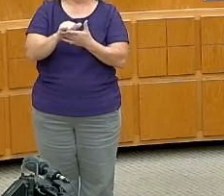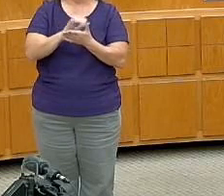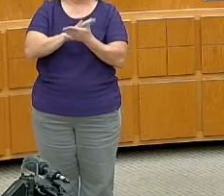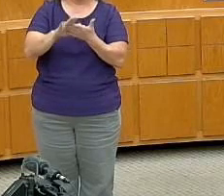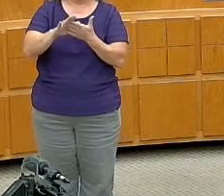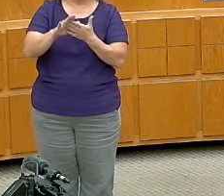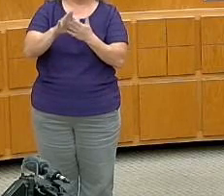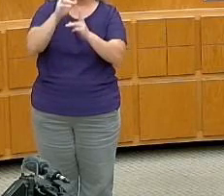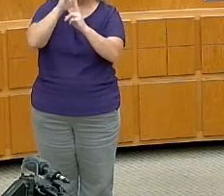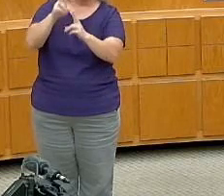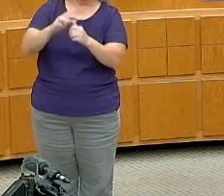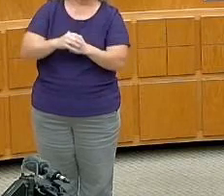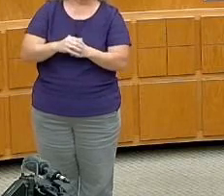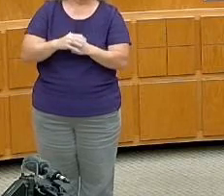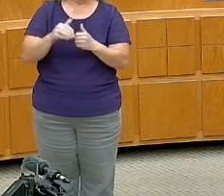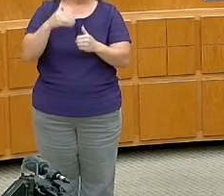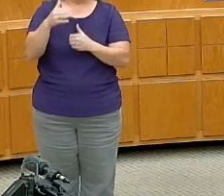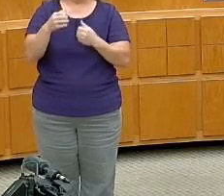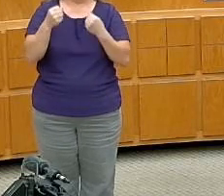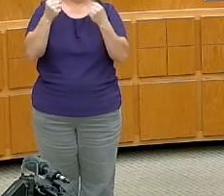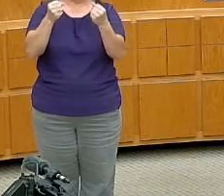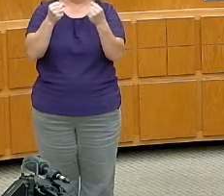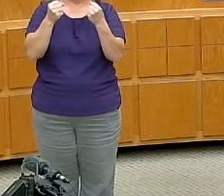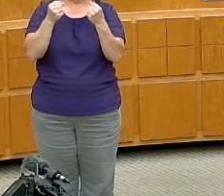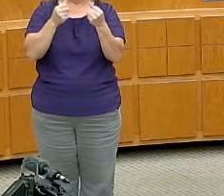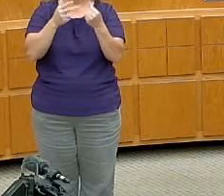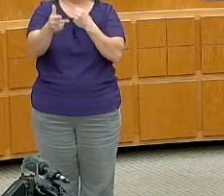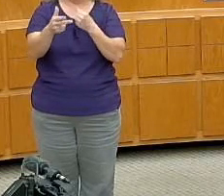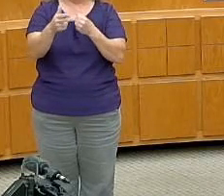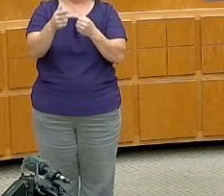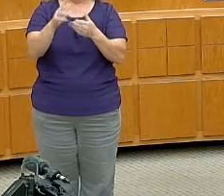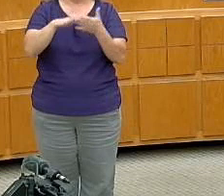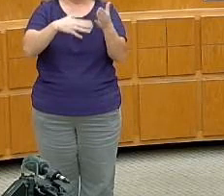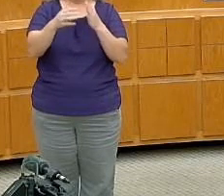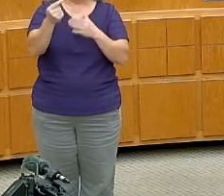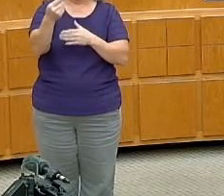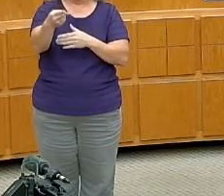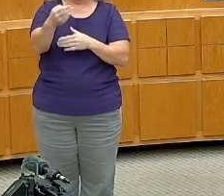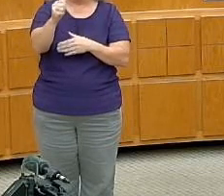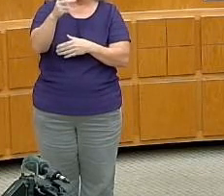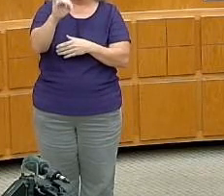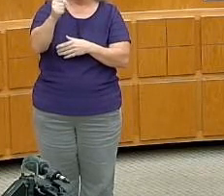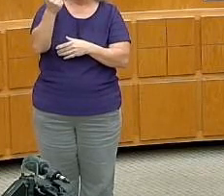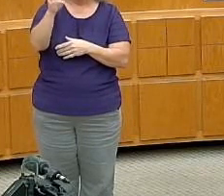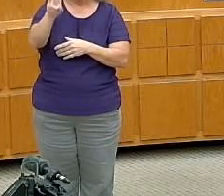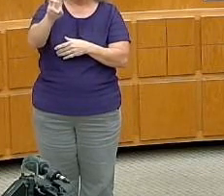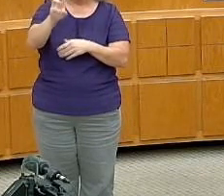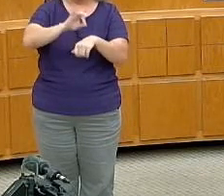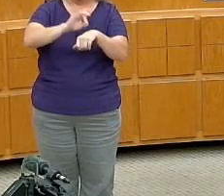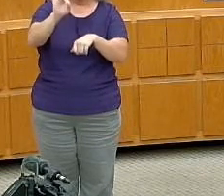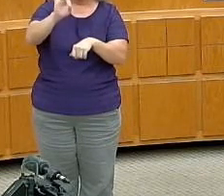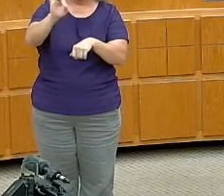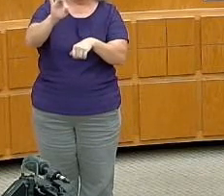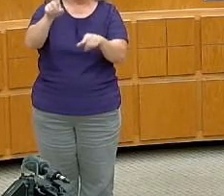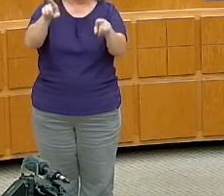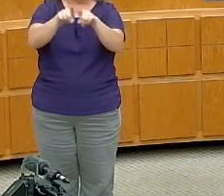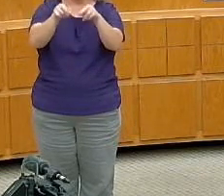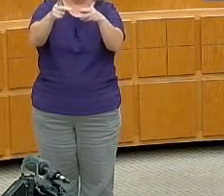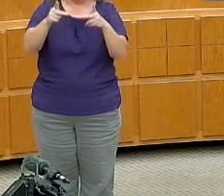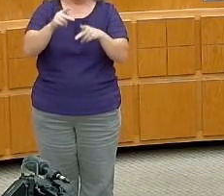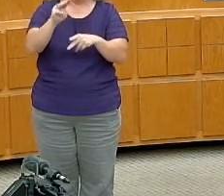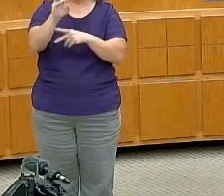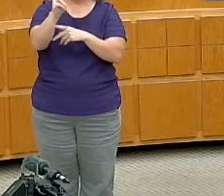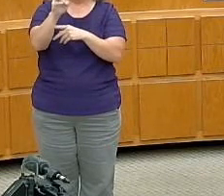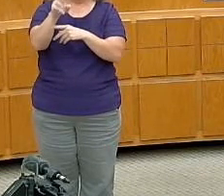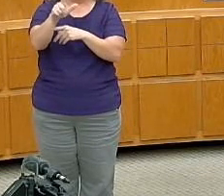for Thursday, April 16th at 8 a.m. At the same location, Memorial Hospital parking lot. It is important to clarify that